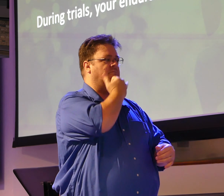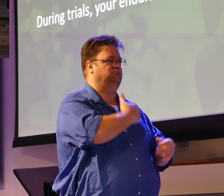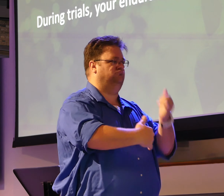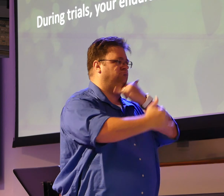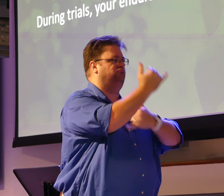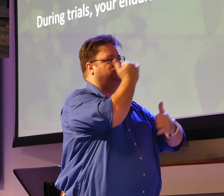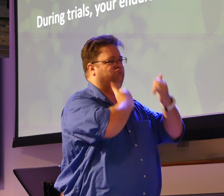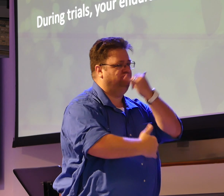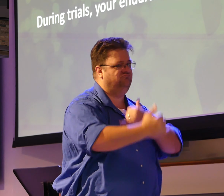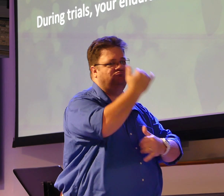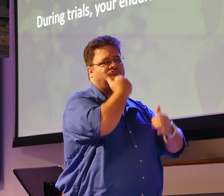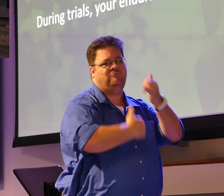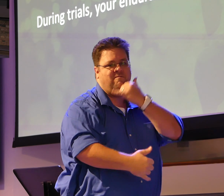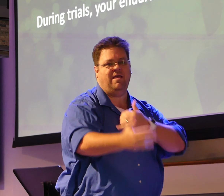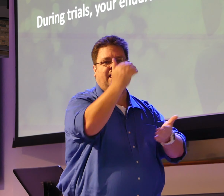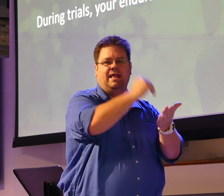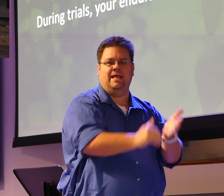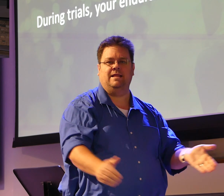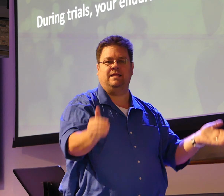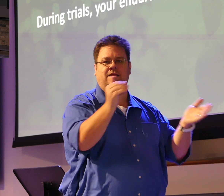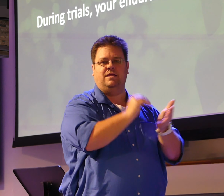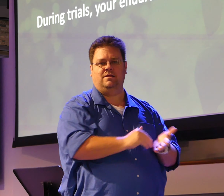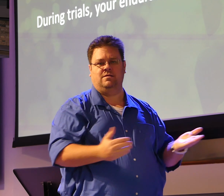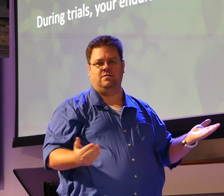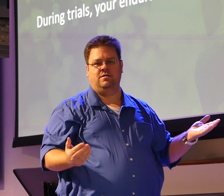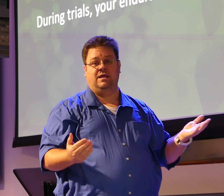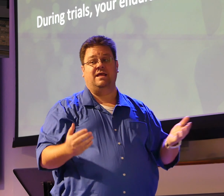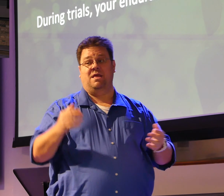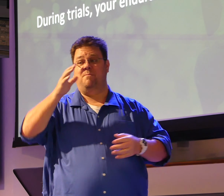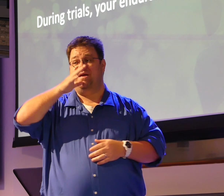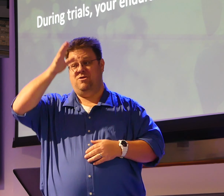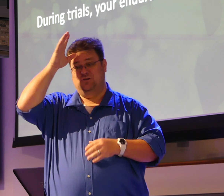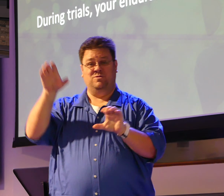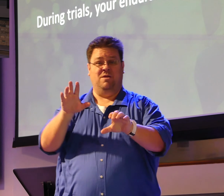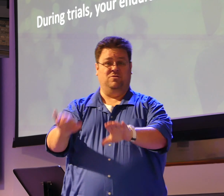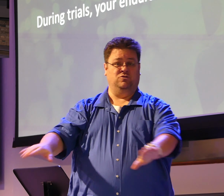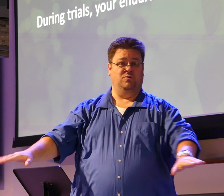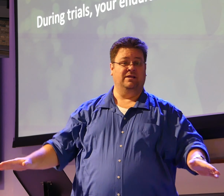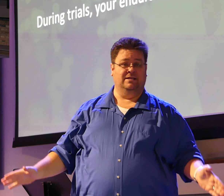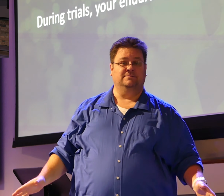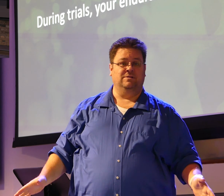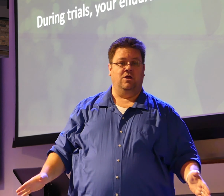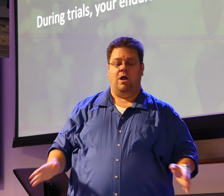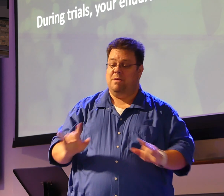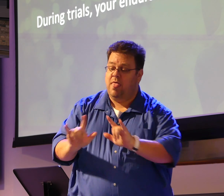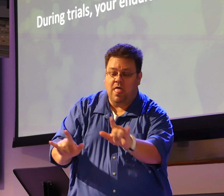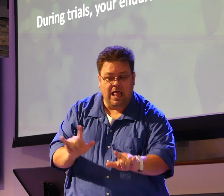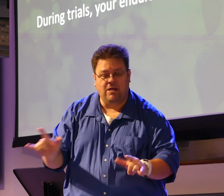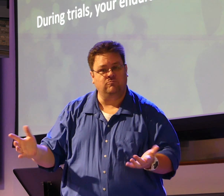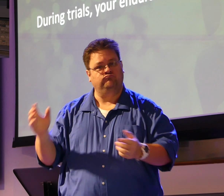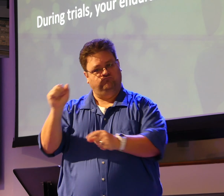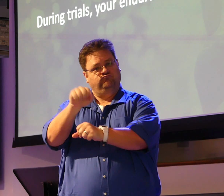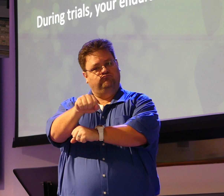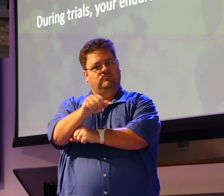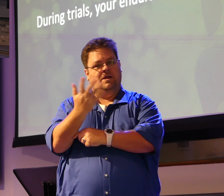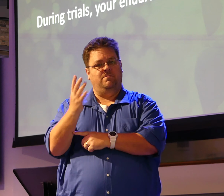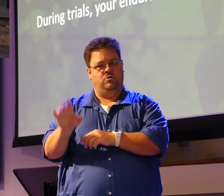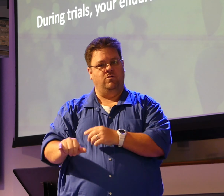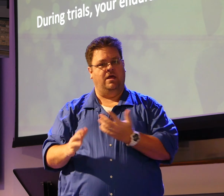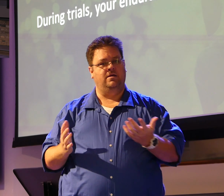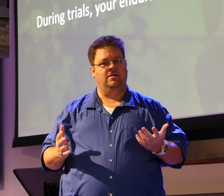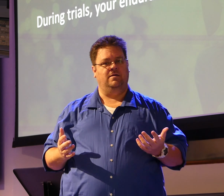decisions over and over and over again by the way that's what many parents do with their kids and it's because we love them